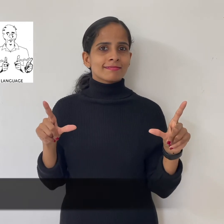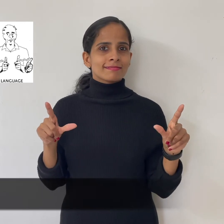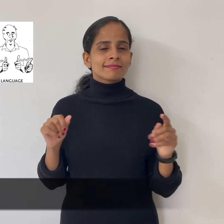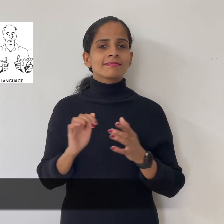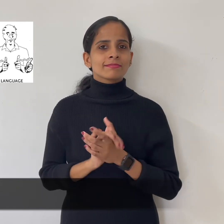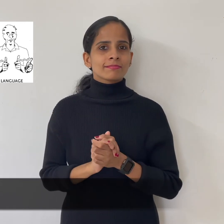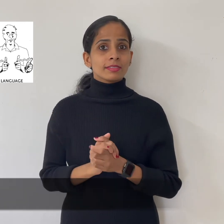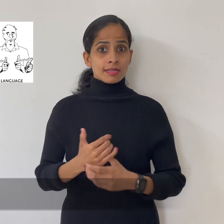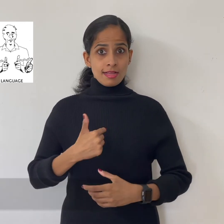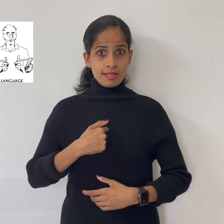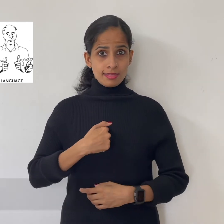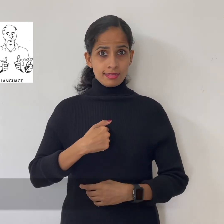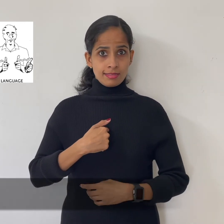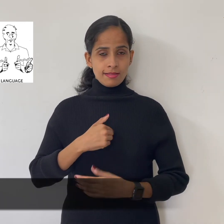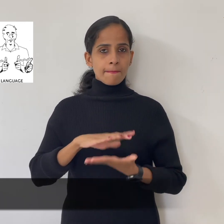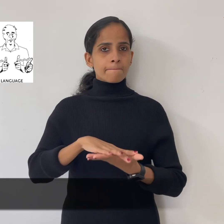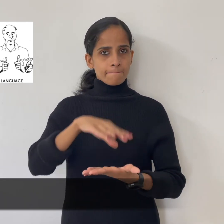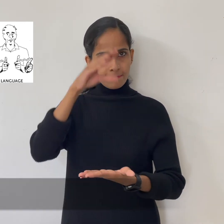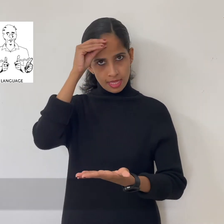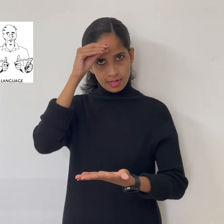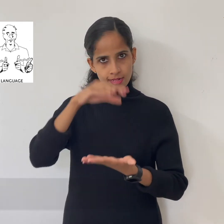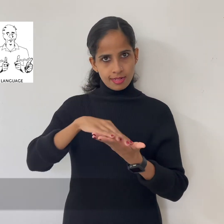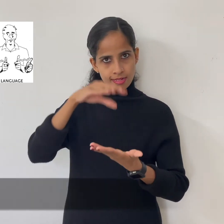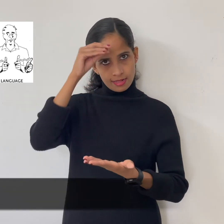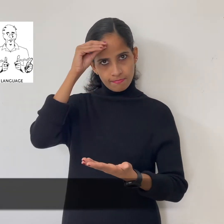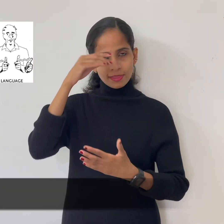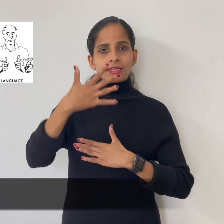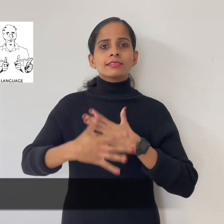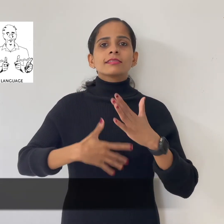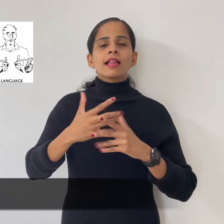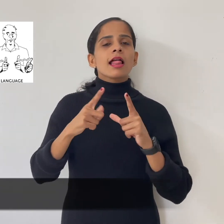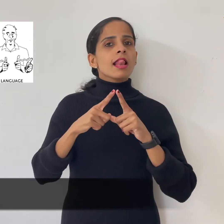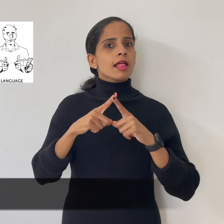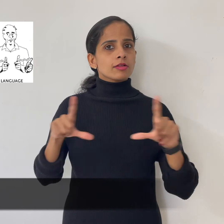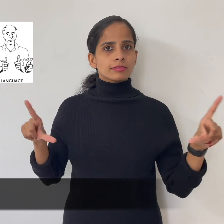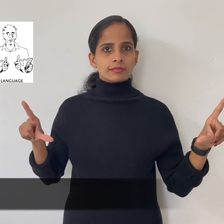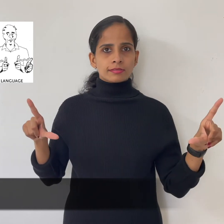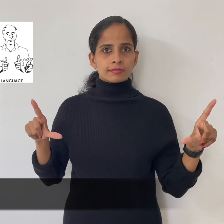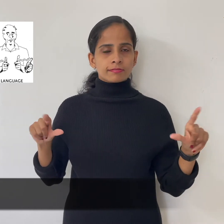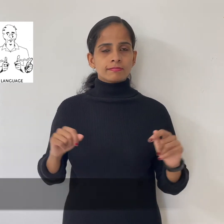I learn sign language.